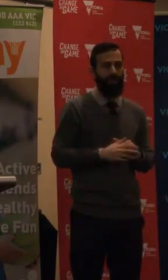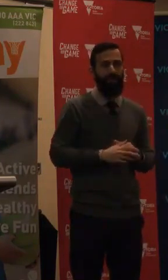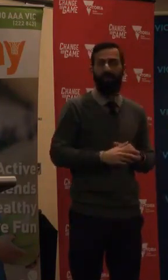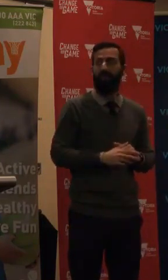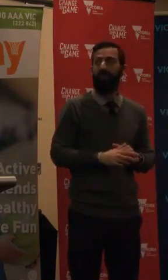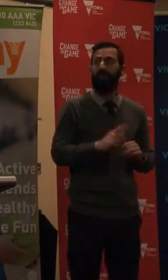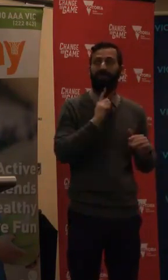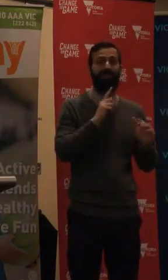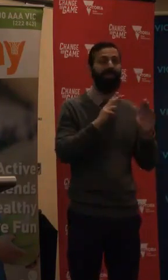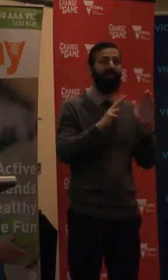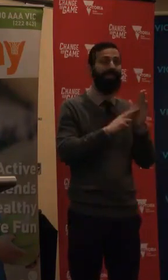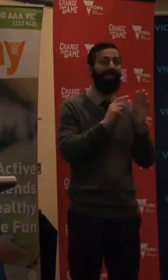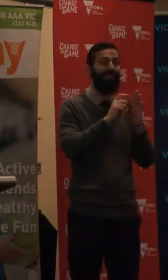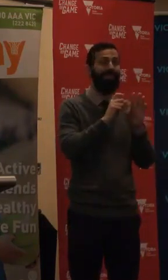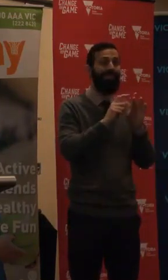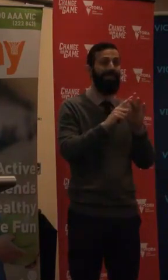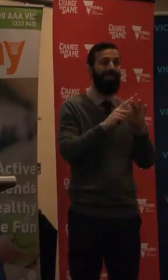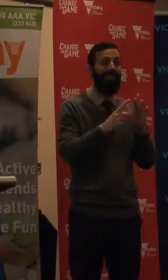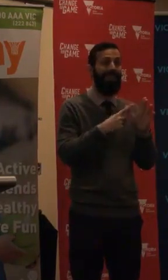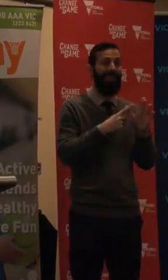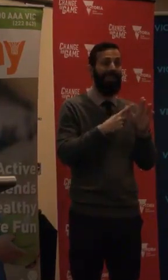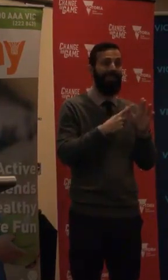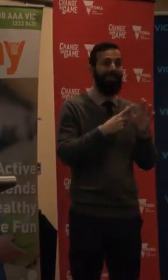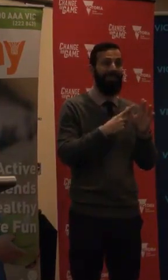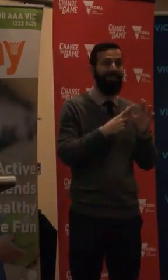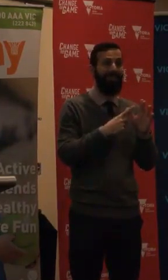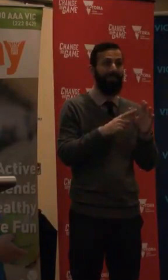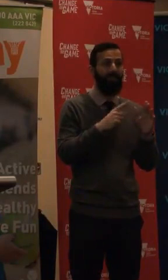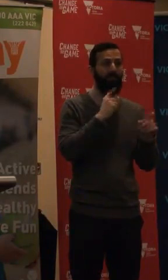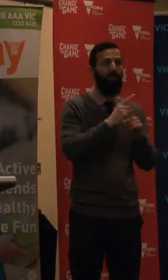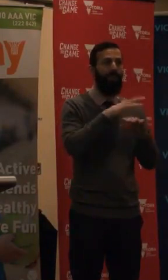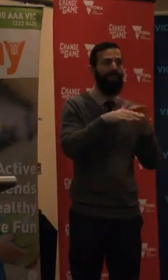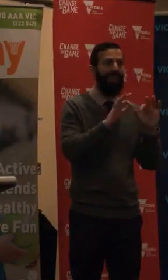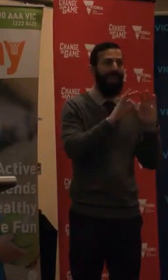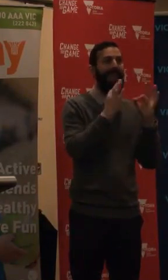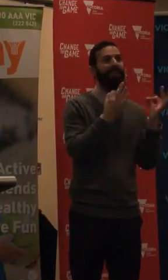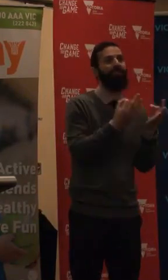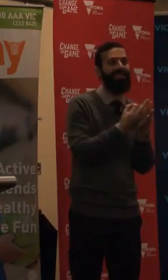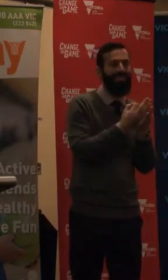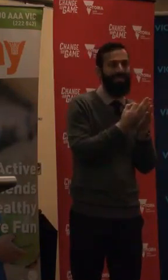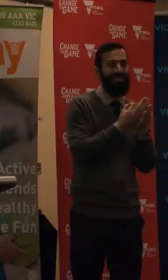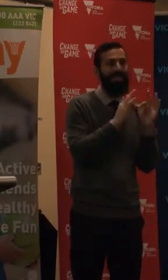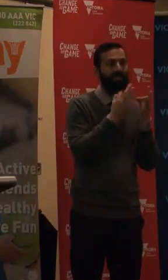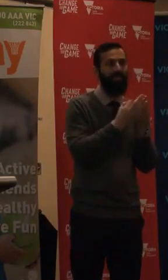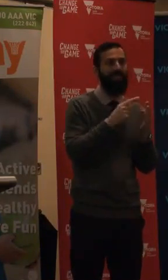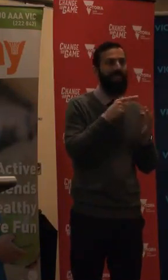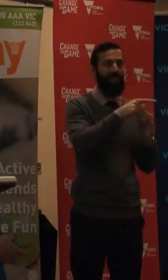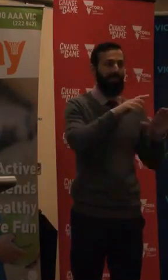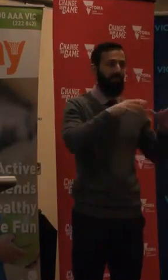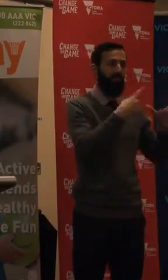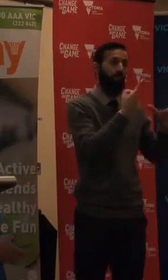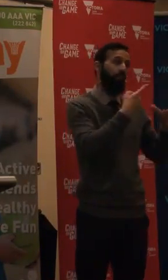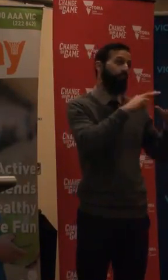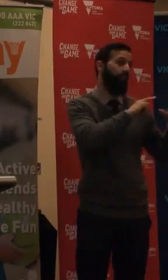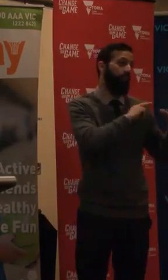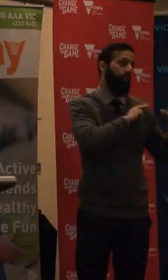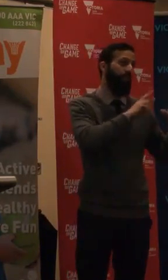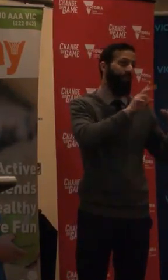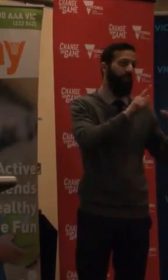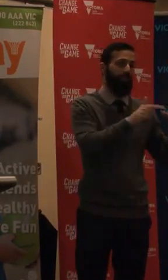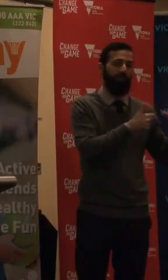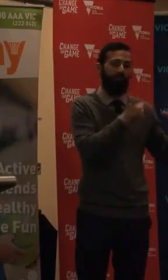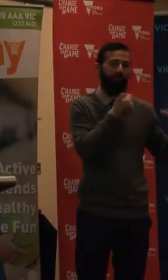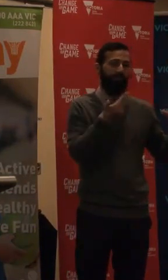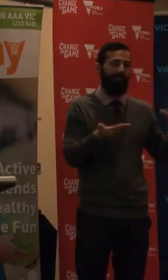other hand, the National Disability Insurance Agency, and I'll be referring a bit to the agency with a capital A, is of course the body responsible for